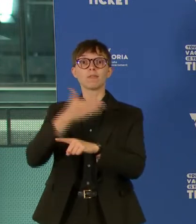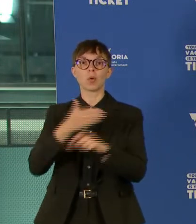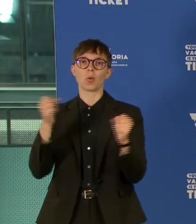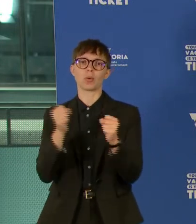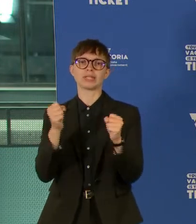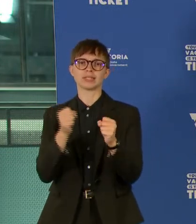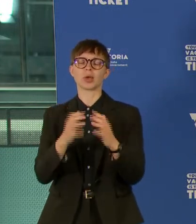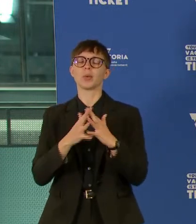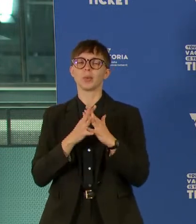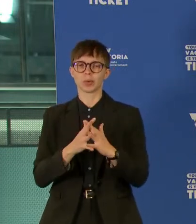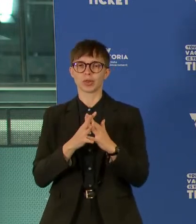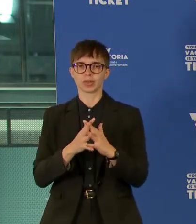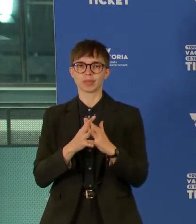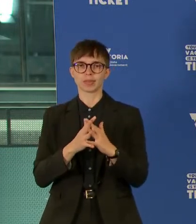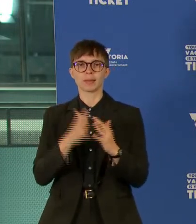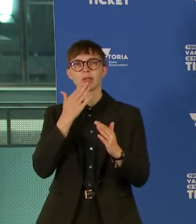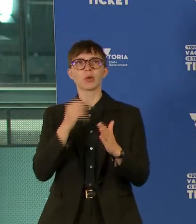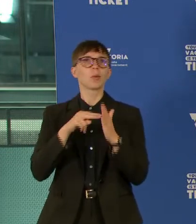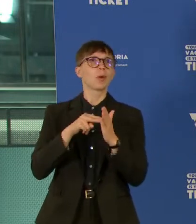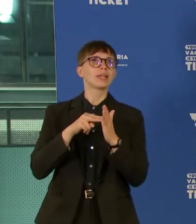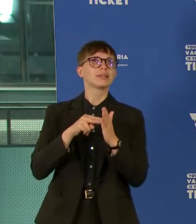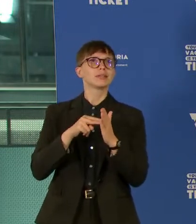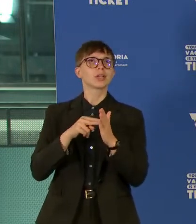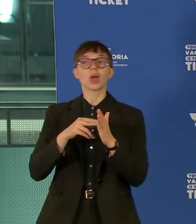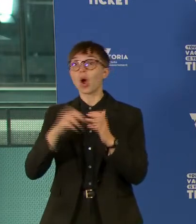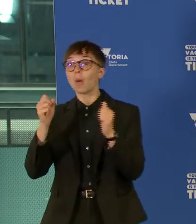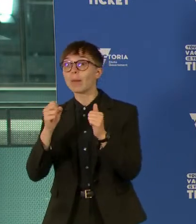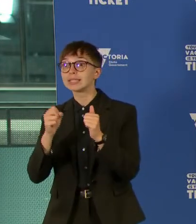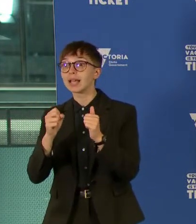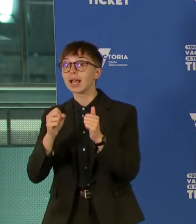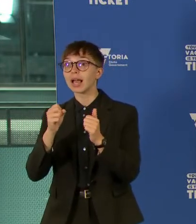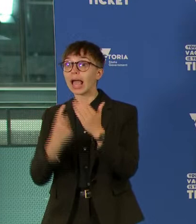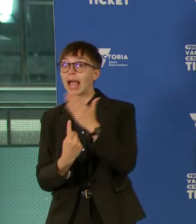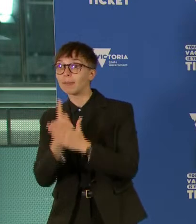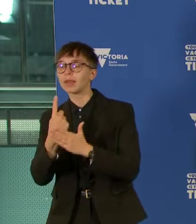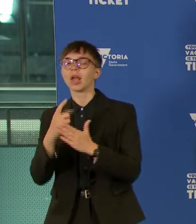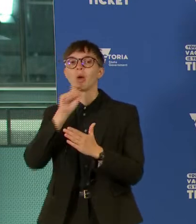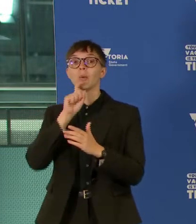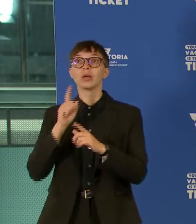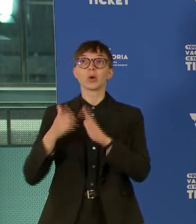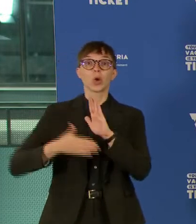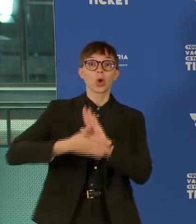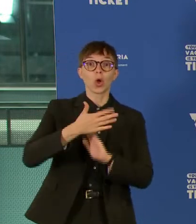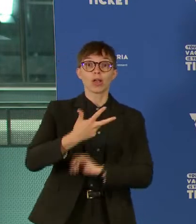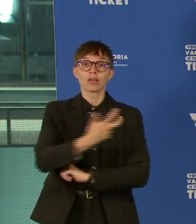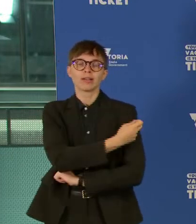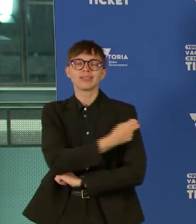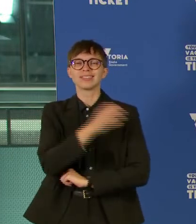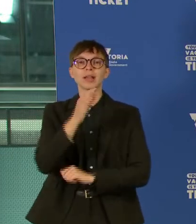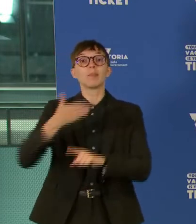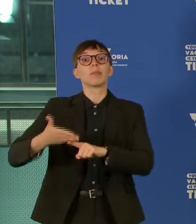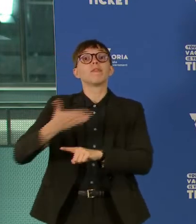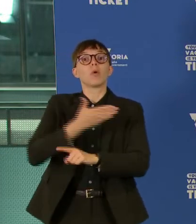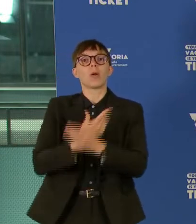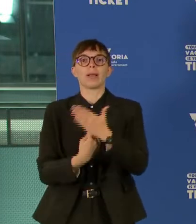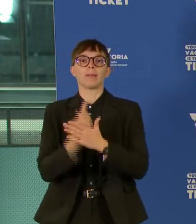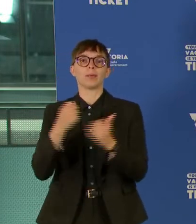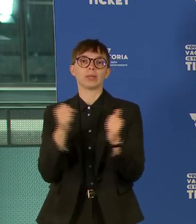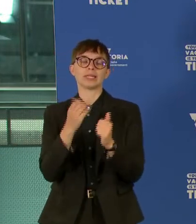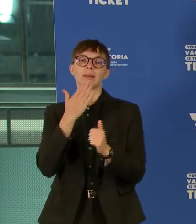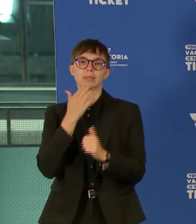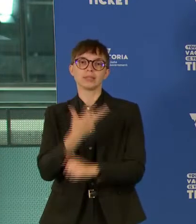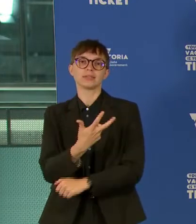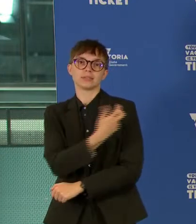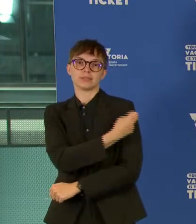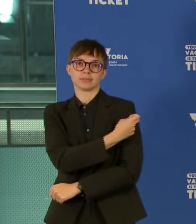important because we are expecting, after 2 seasons of pretty much zero influenza, we are